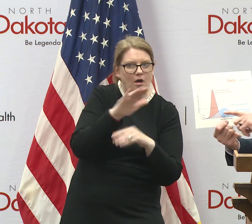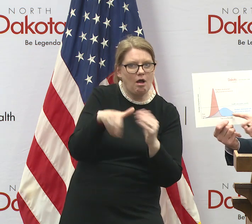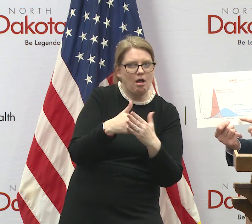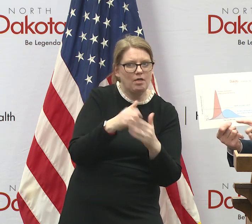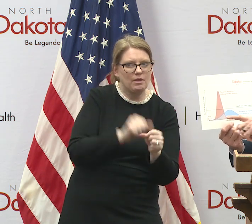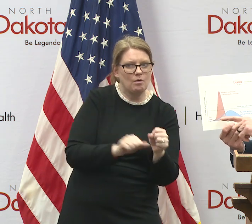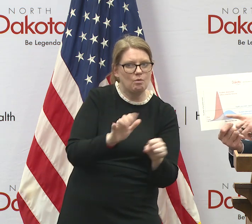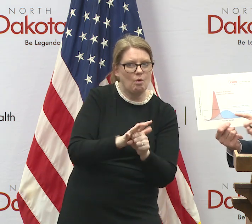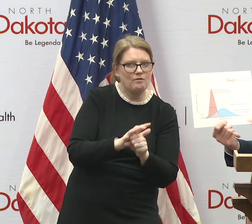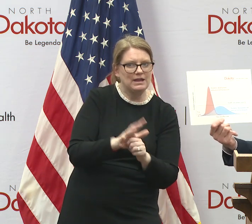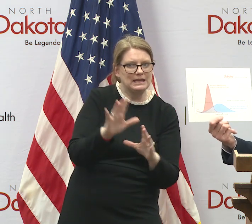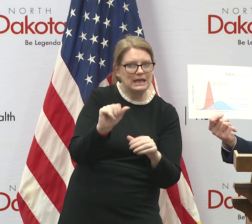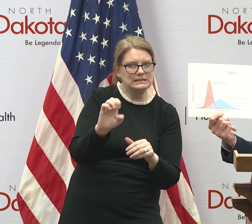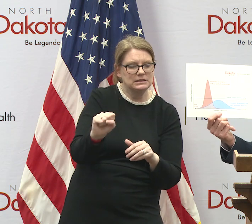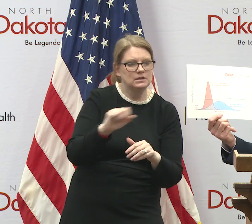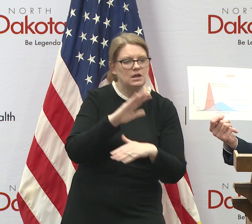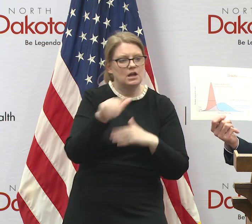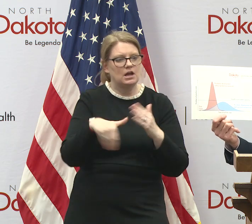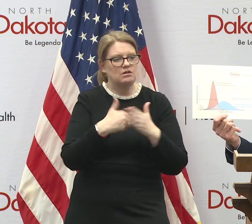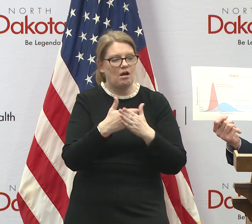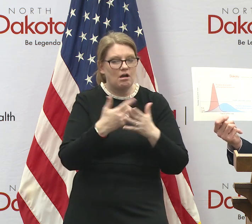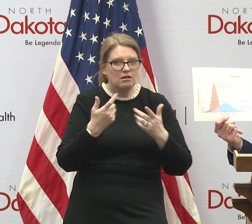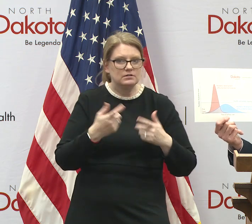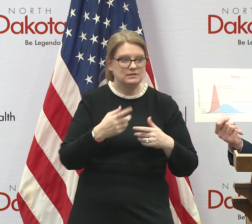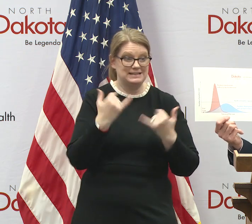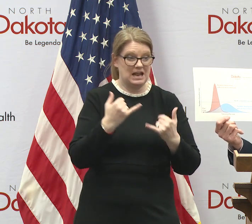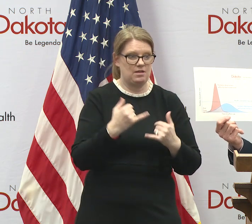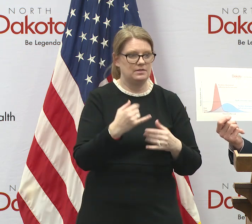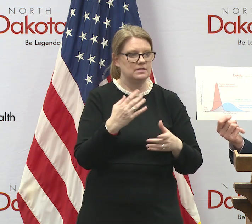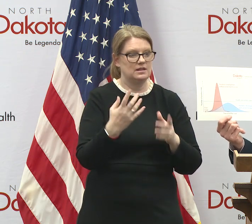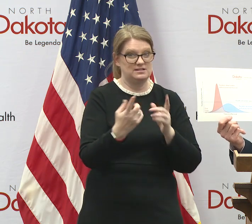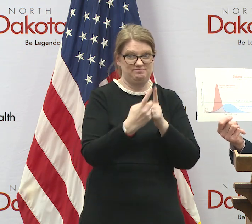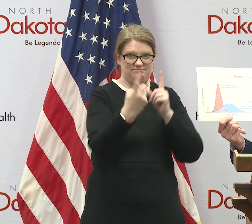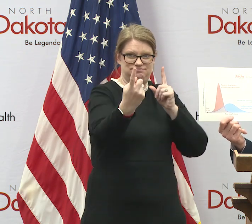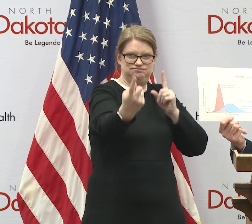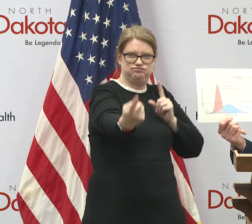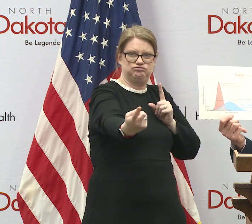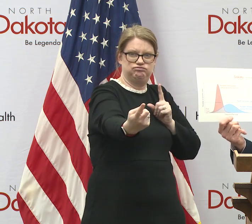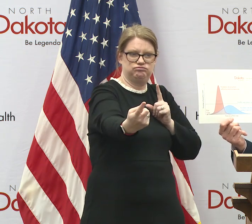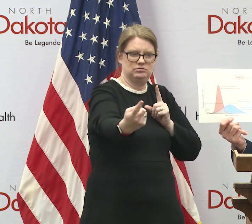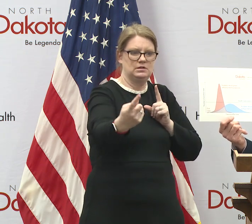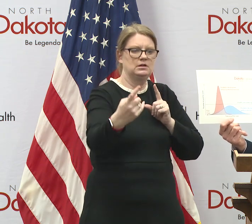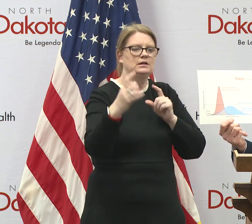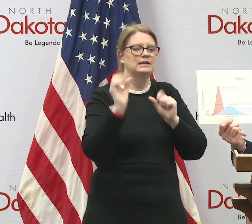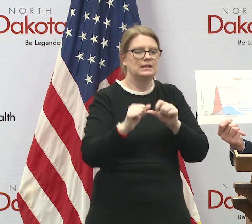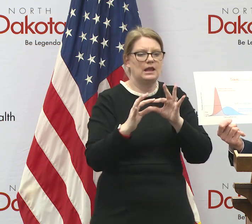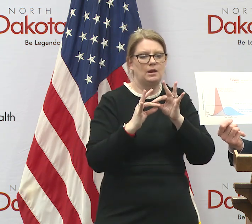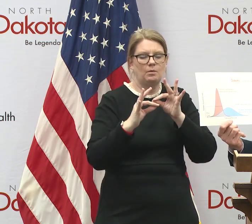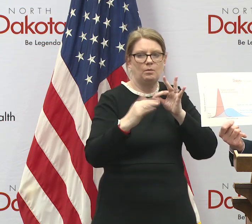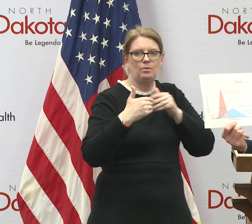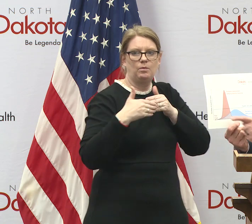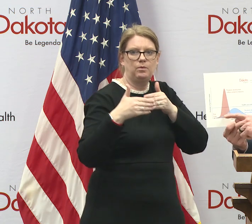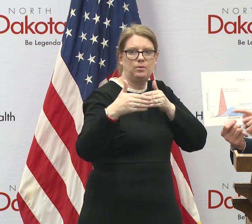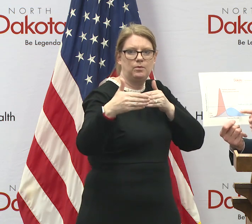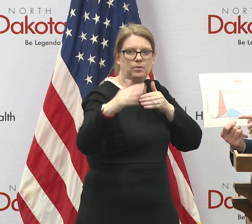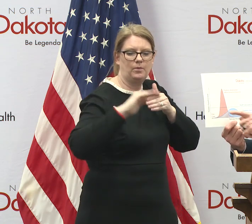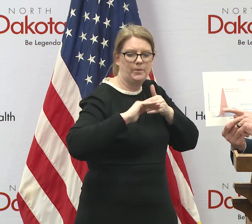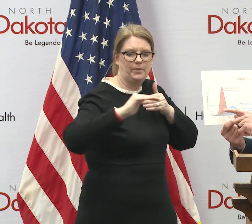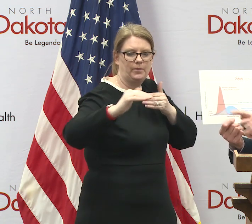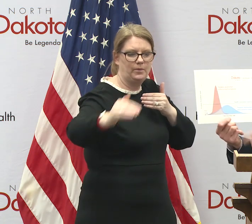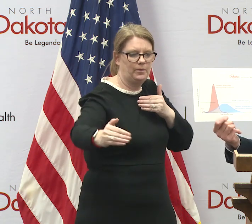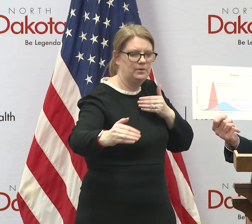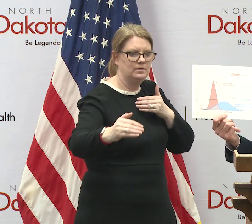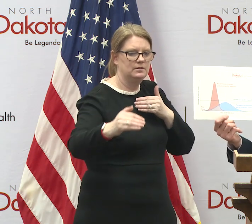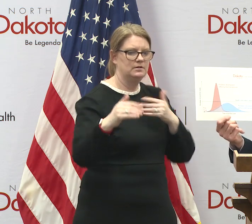by all the efforts we're doing on social distancing to slow the spread, will stretch it out over time. The area under these